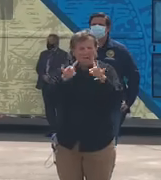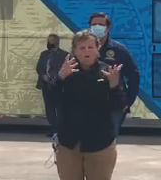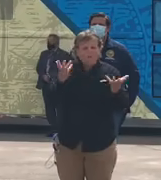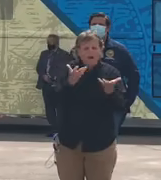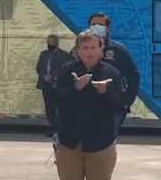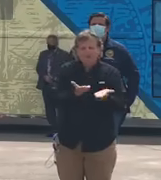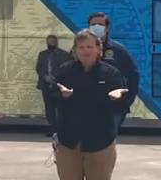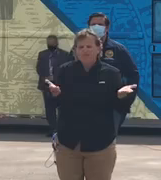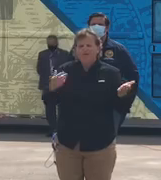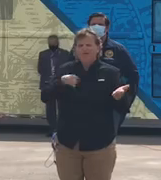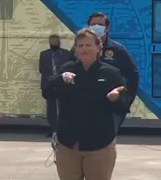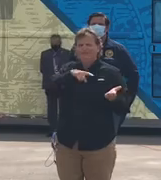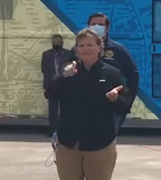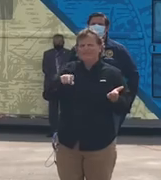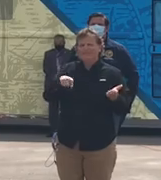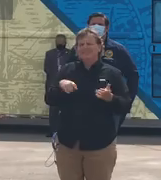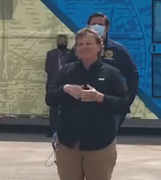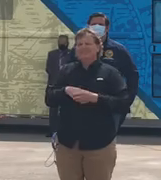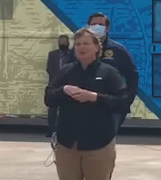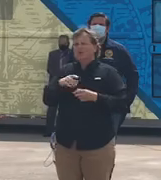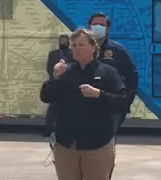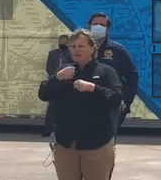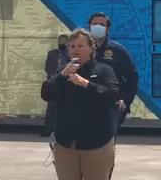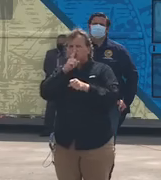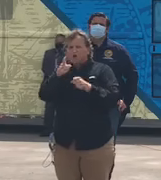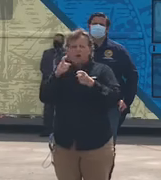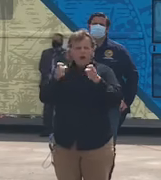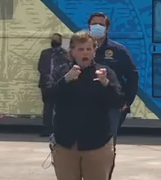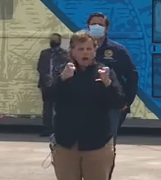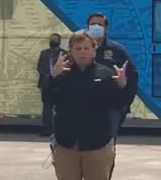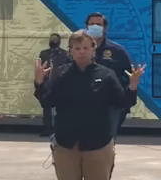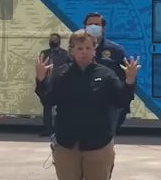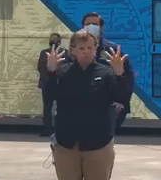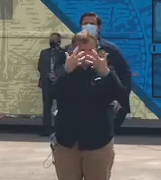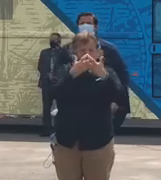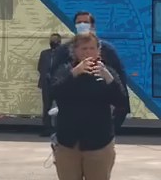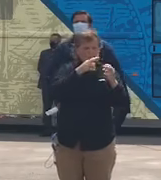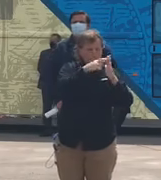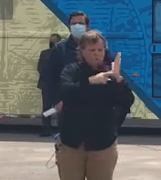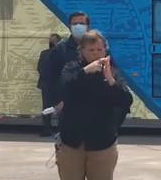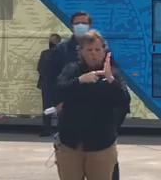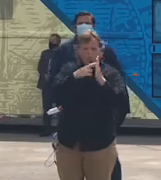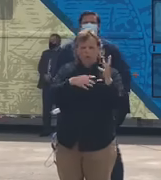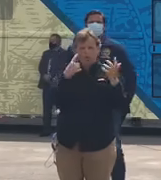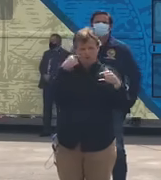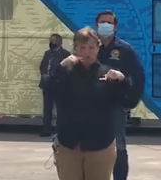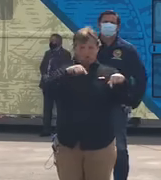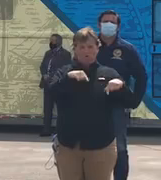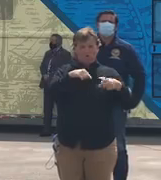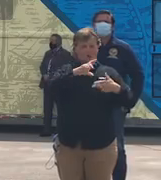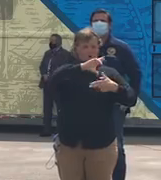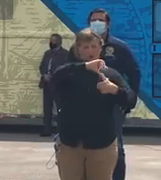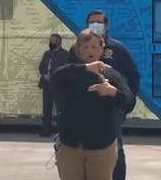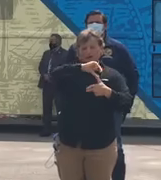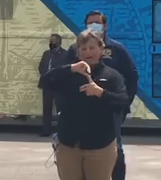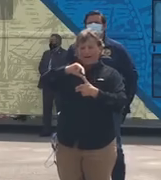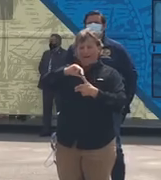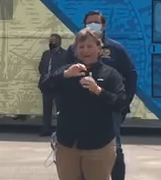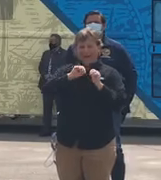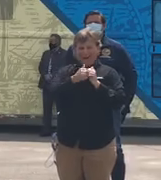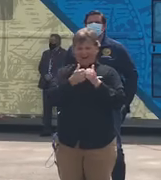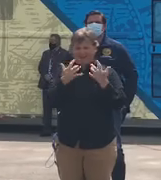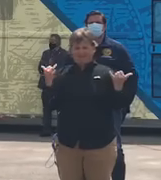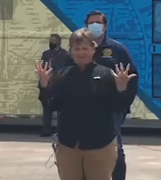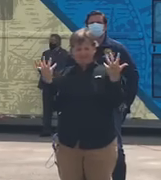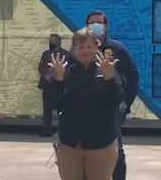operating procedures. We have a lot of experience here in Florida, especially over the last 4 years, but how do we change that? How do we modify it to take COVID-19 and the